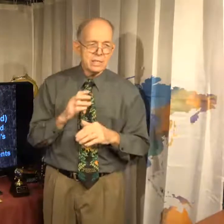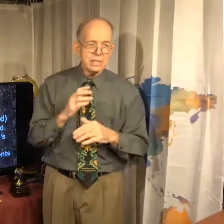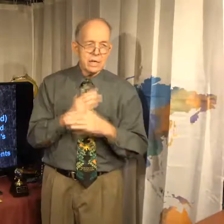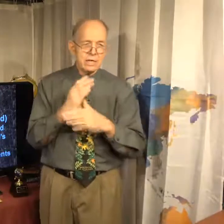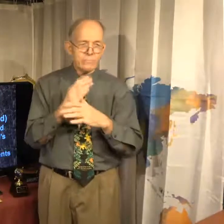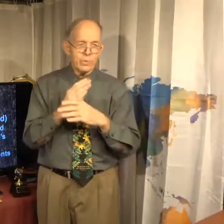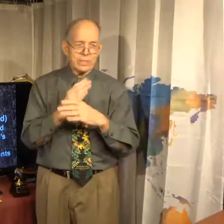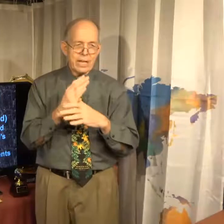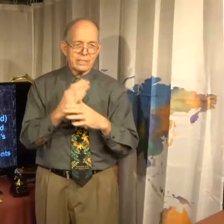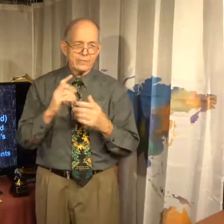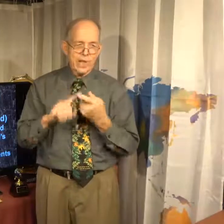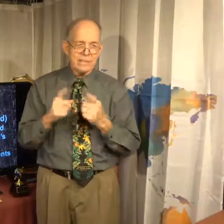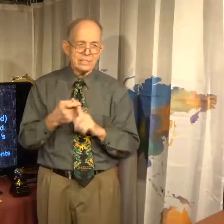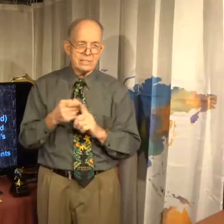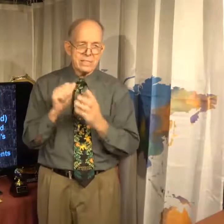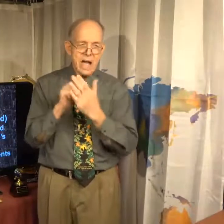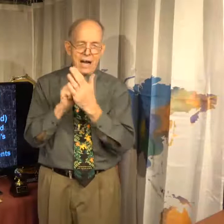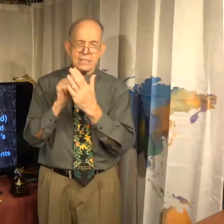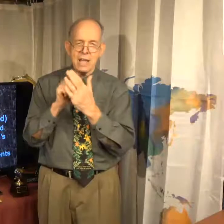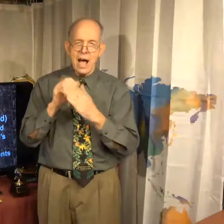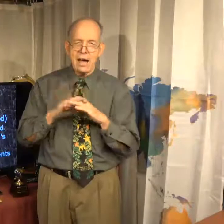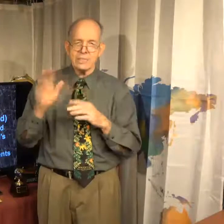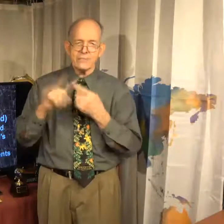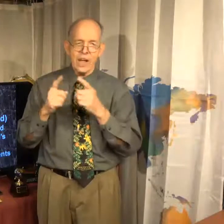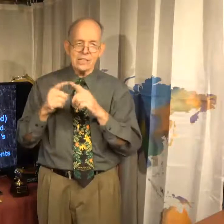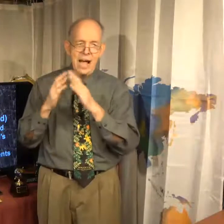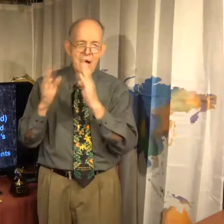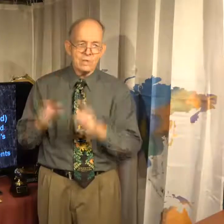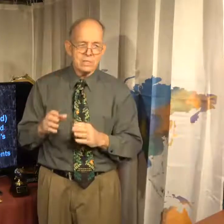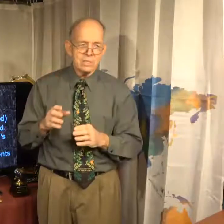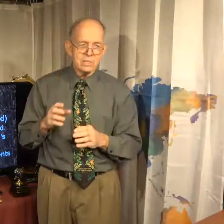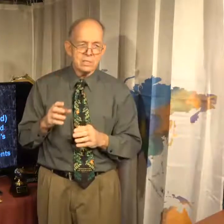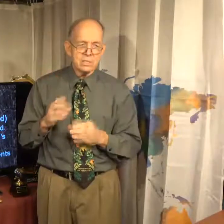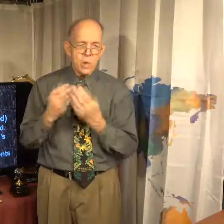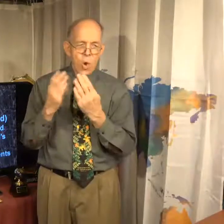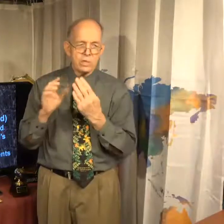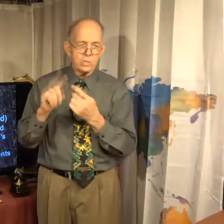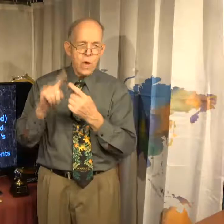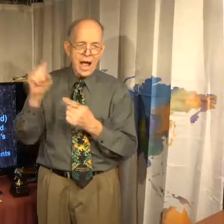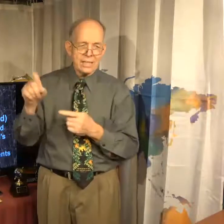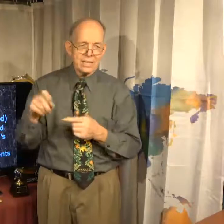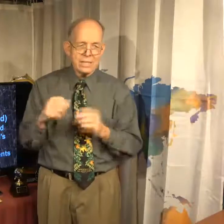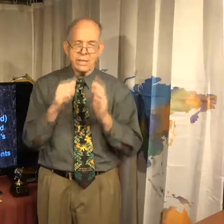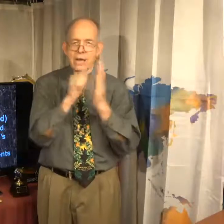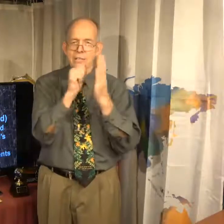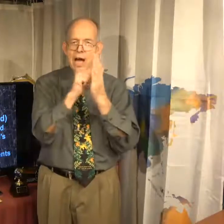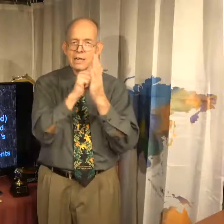The interpretative friend knocked as the friend has door to ask. The knocking.